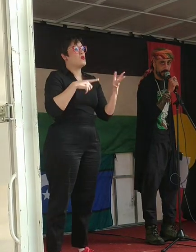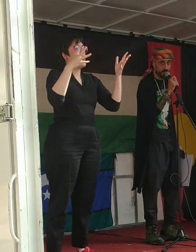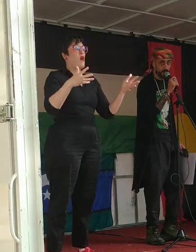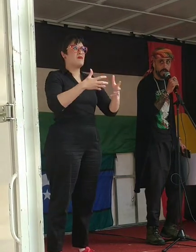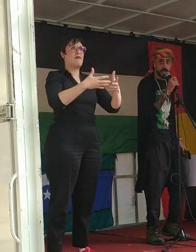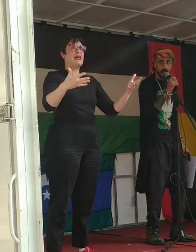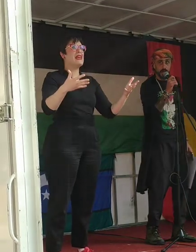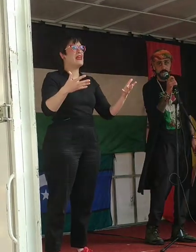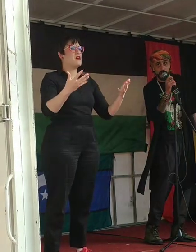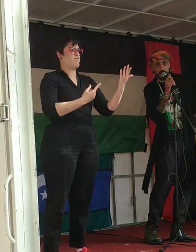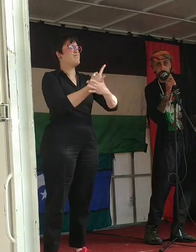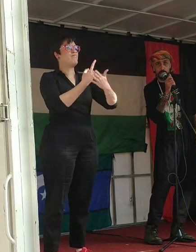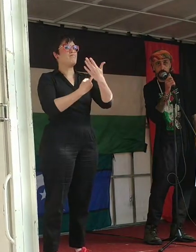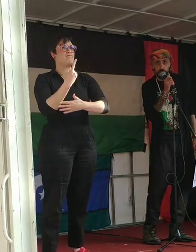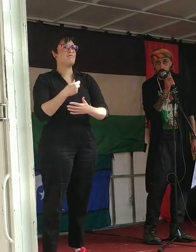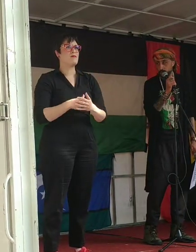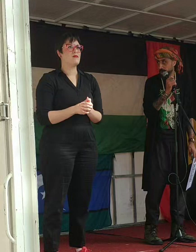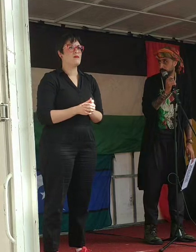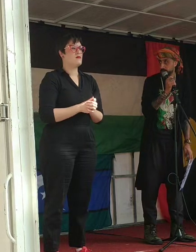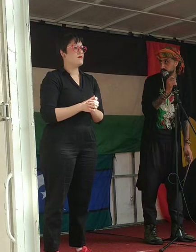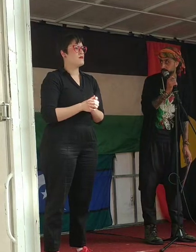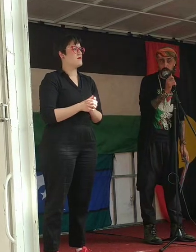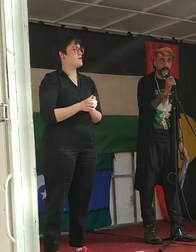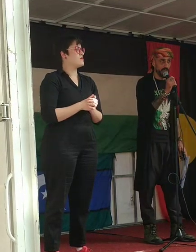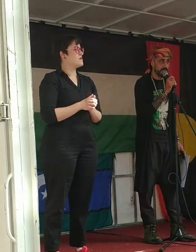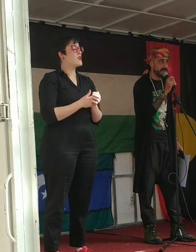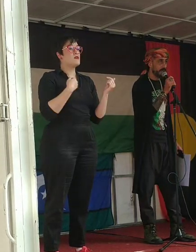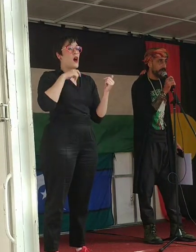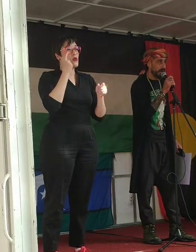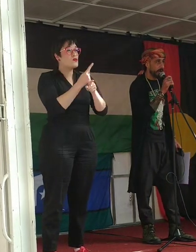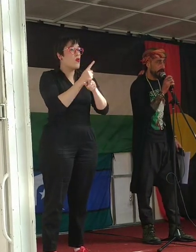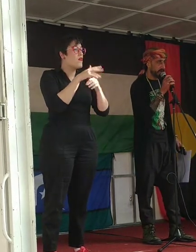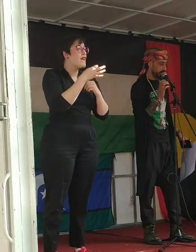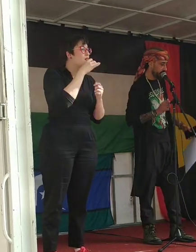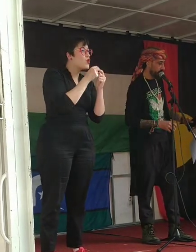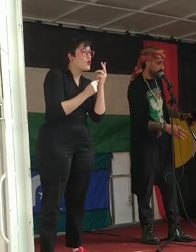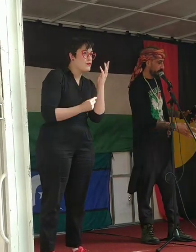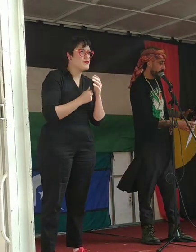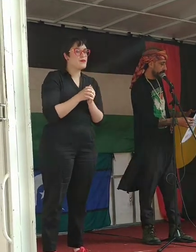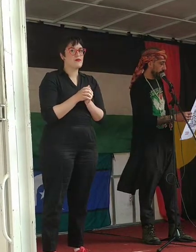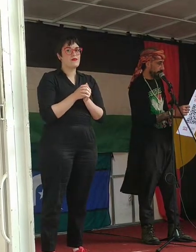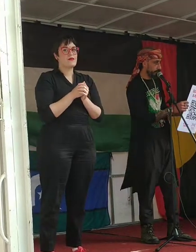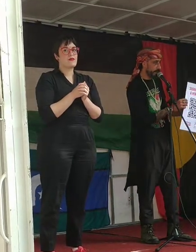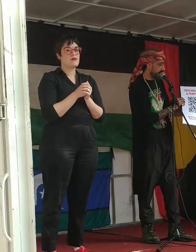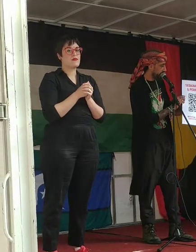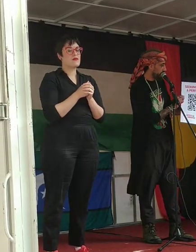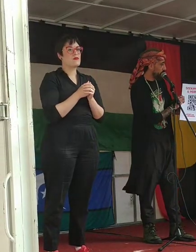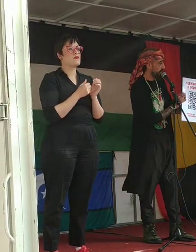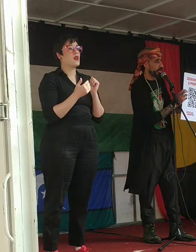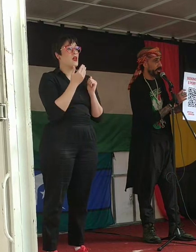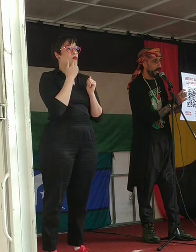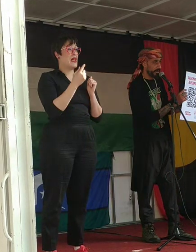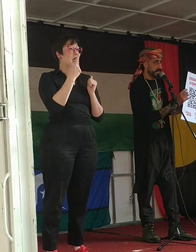actions that's going to happen soon. And along the way, we're going to mention a few activities. I would like to, all of you, please